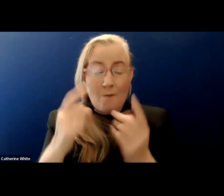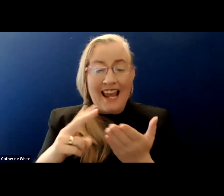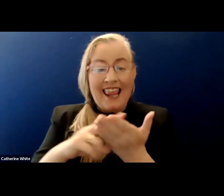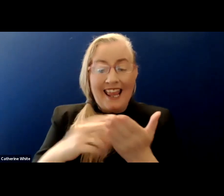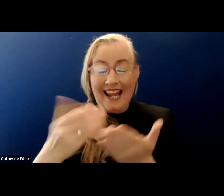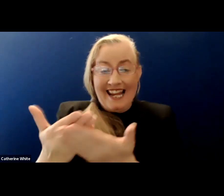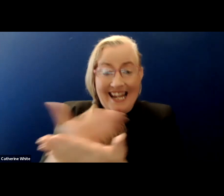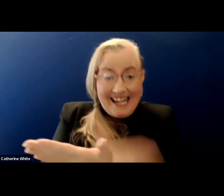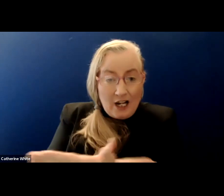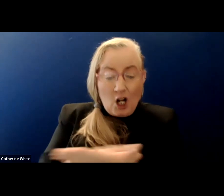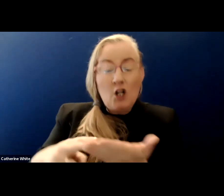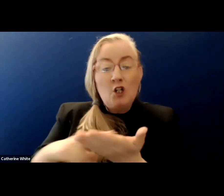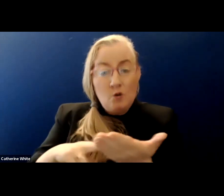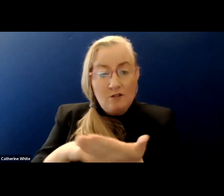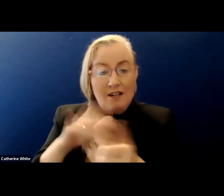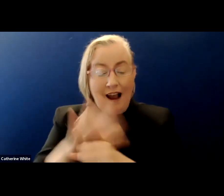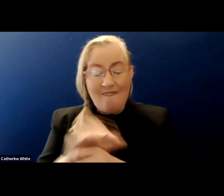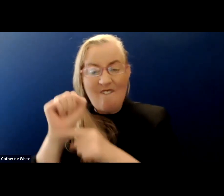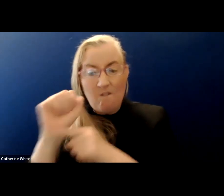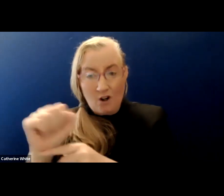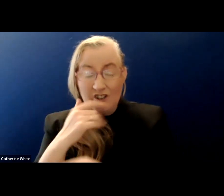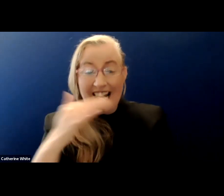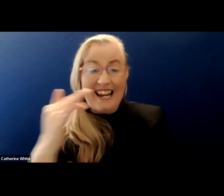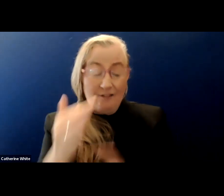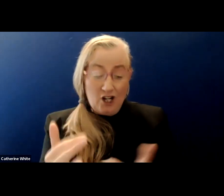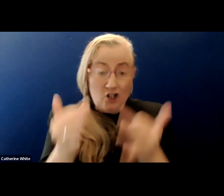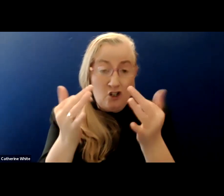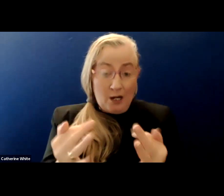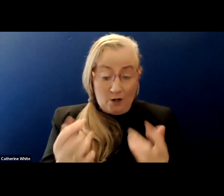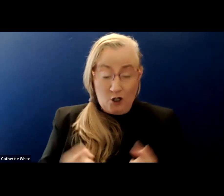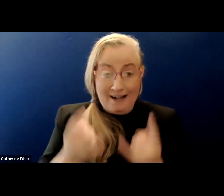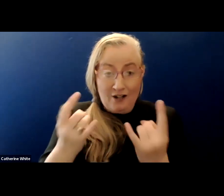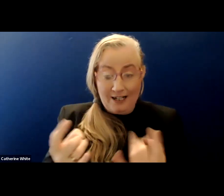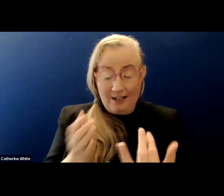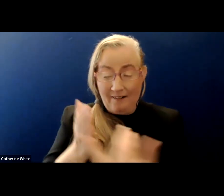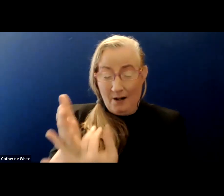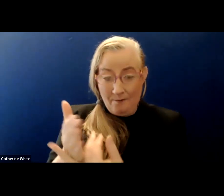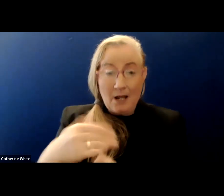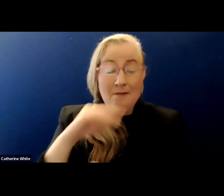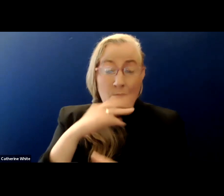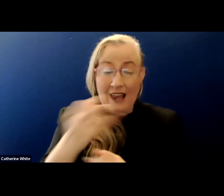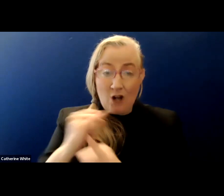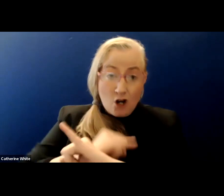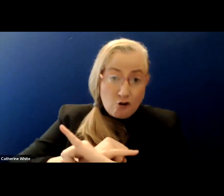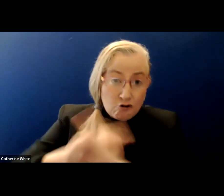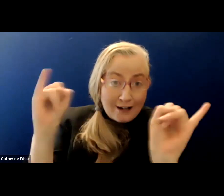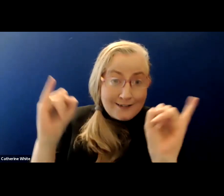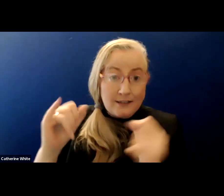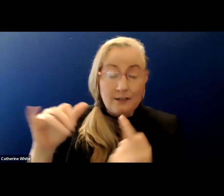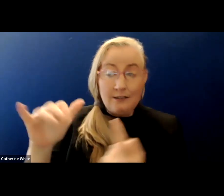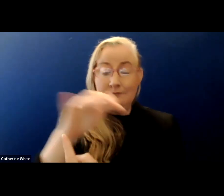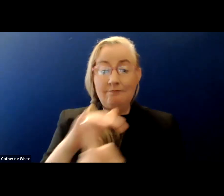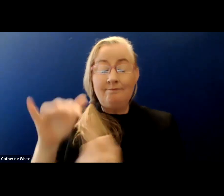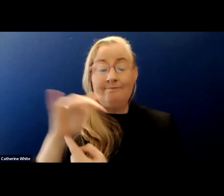force. So if we assume there is a genuine humanitarian intervention, meaning we have atrocities and